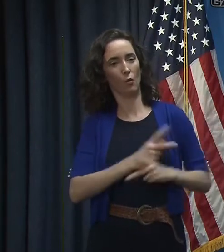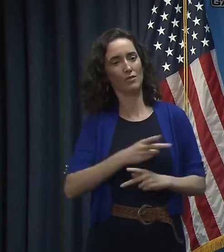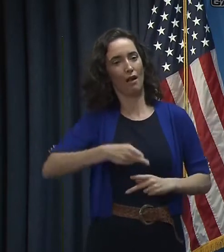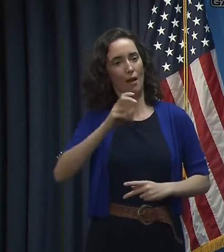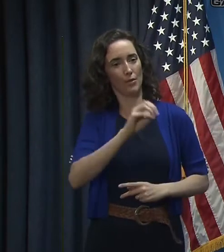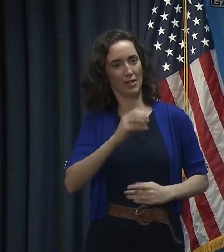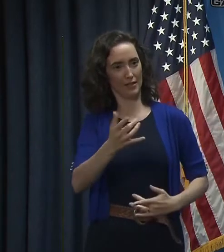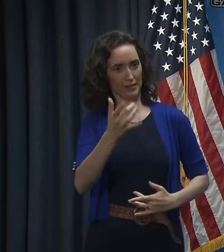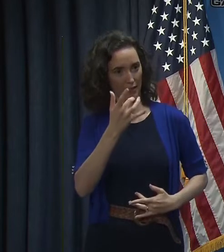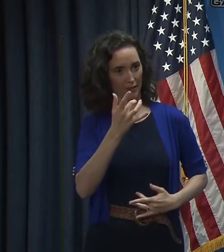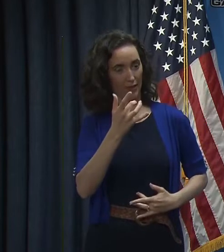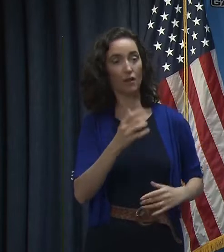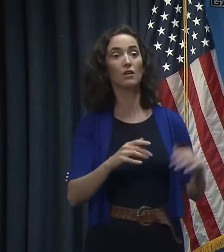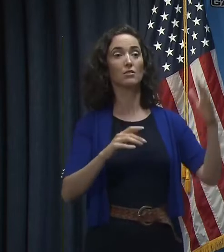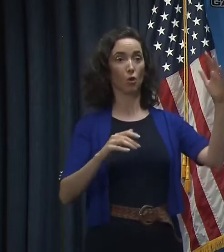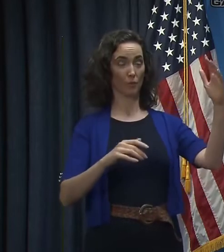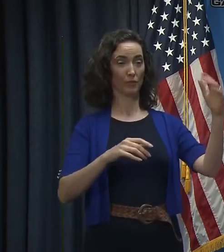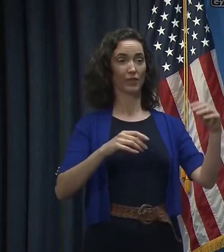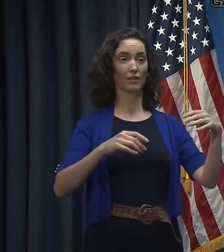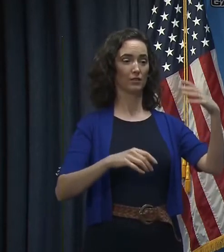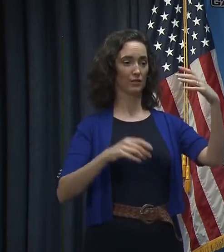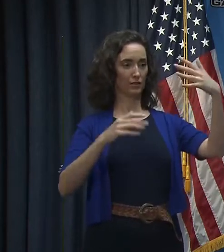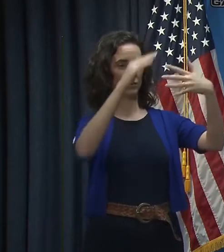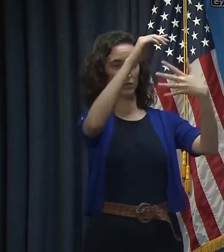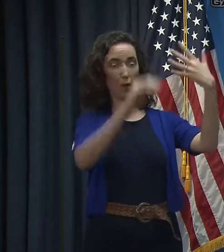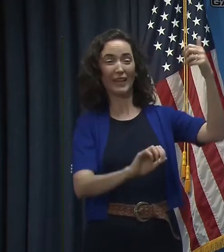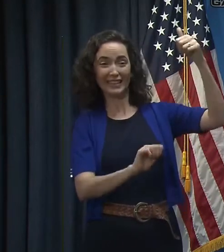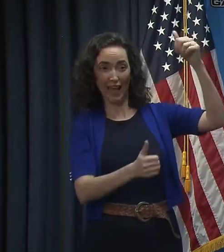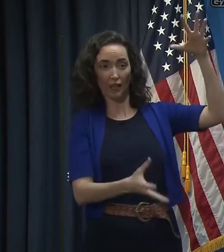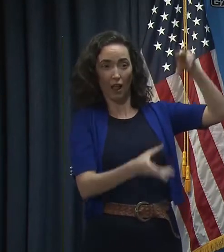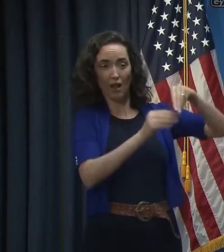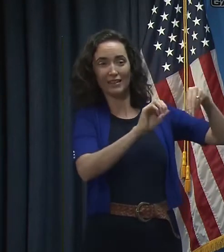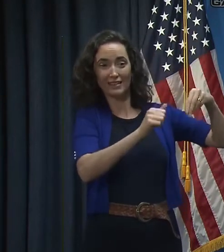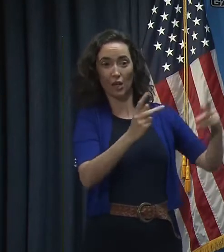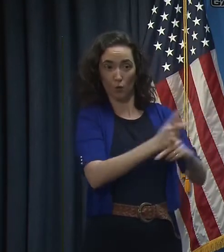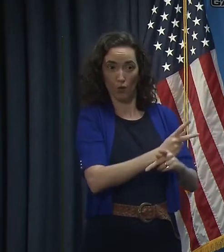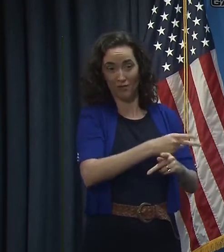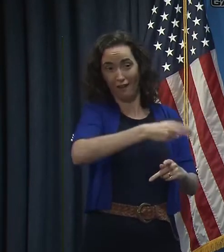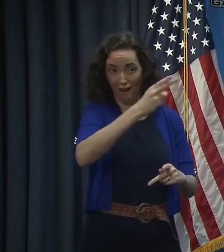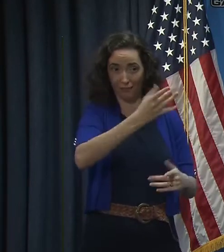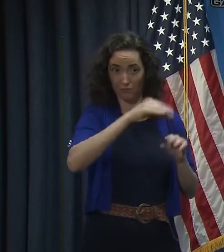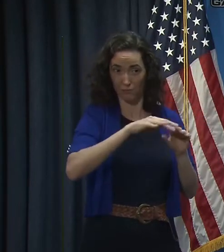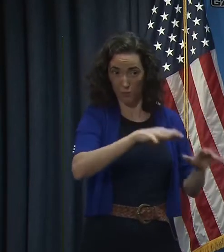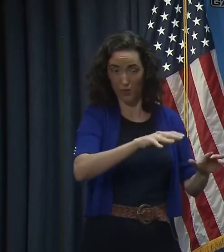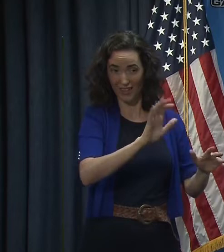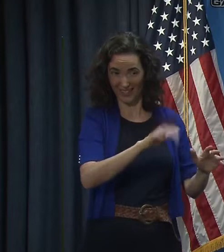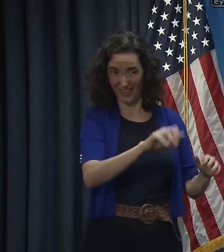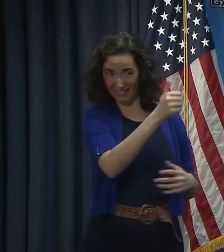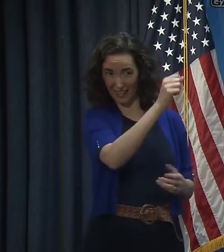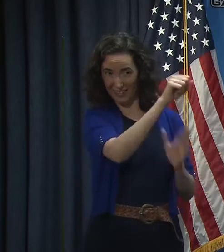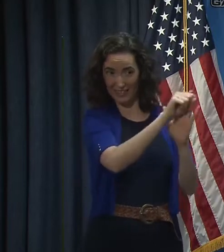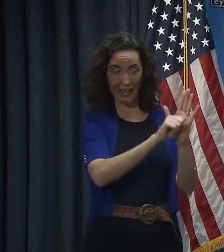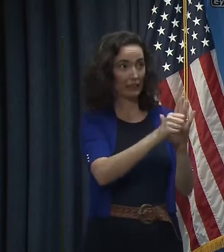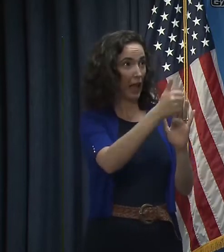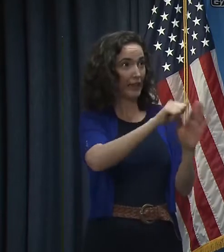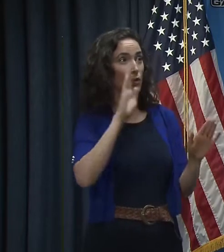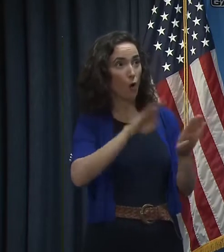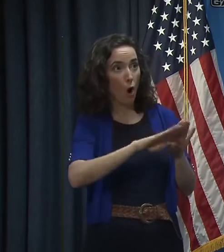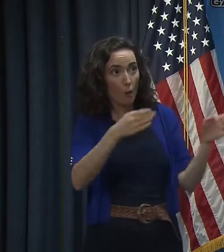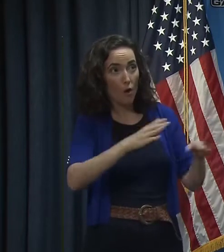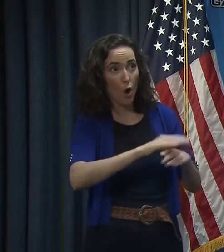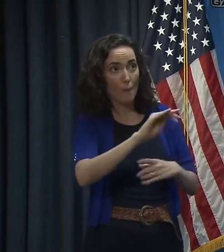states are moving towards phase 1 opening on May the 1st. And we have